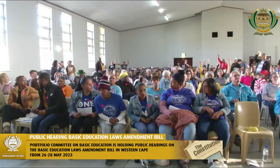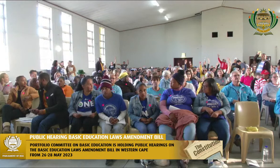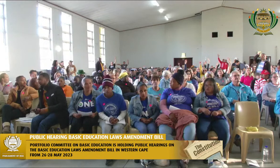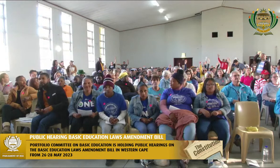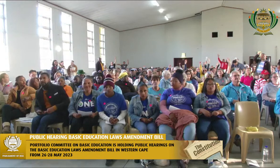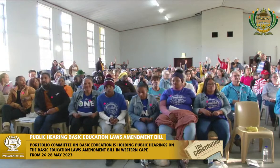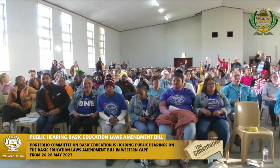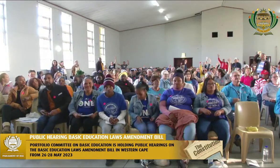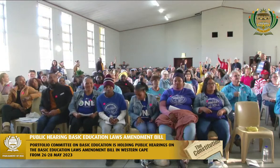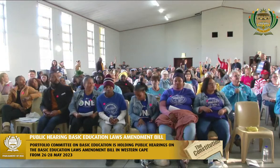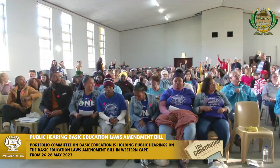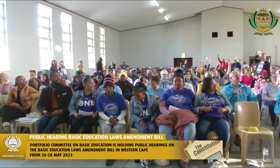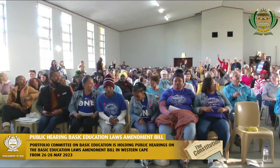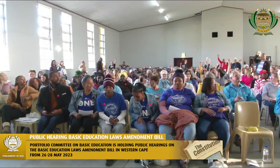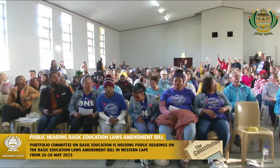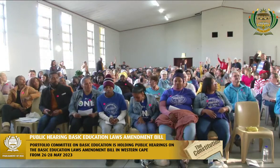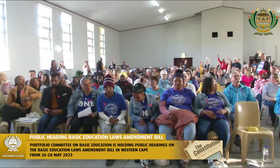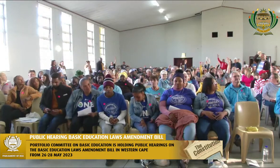Ekom.